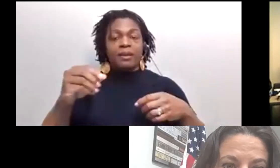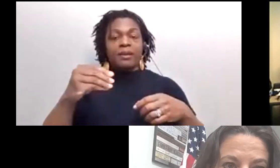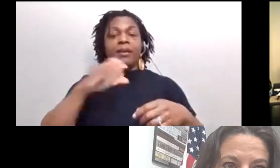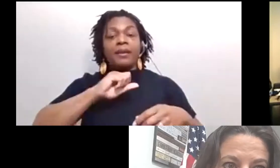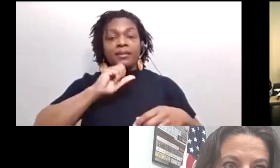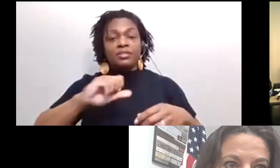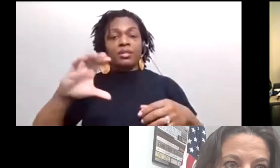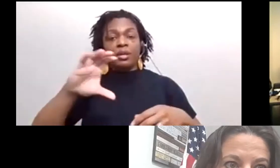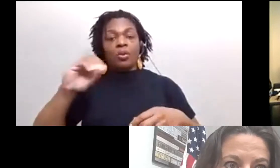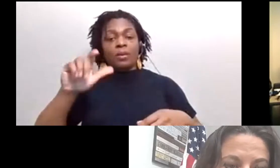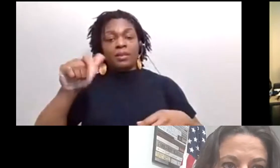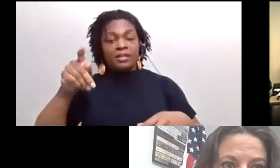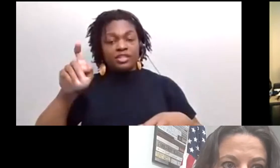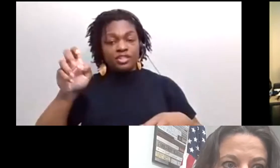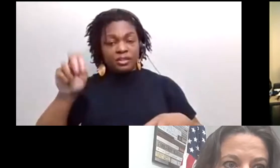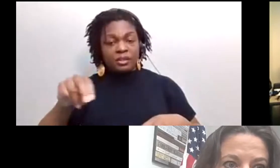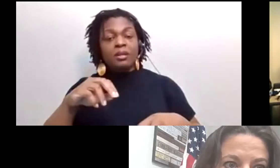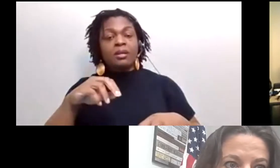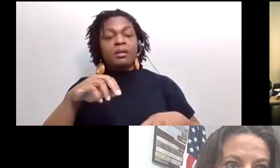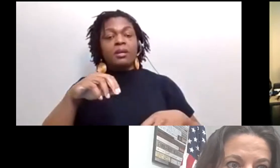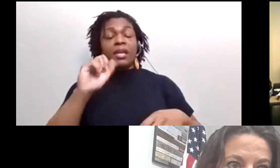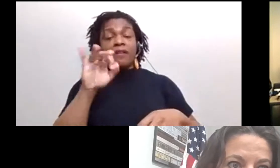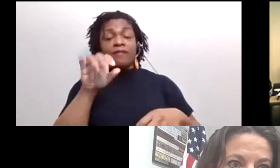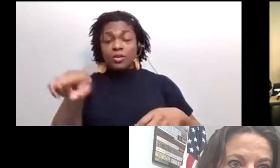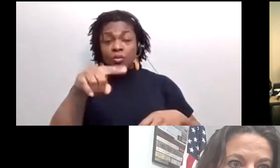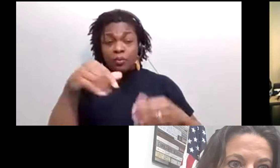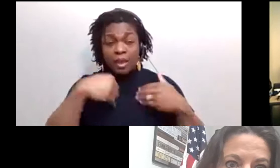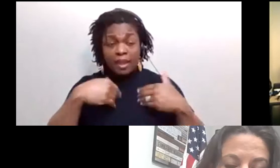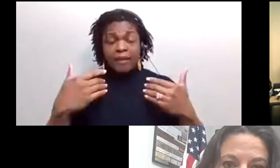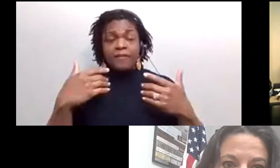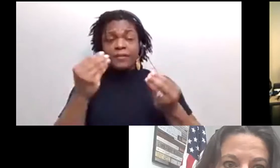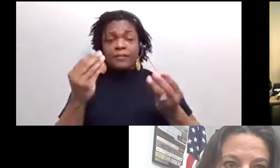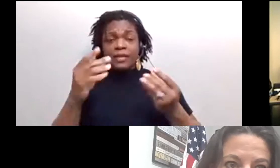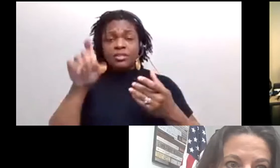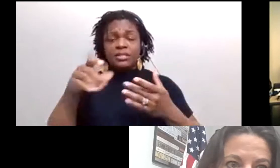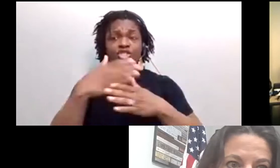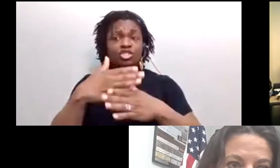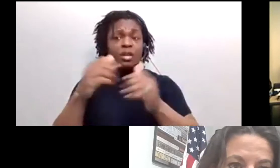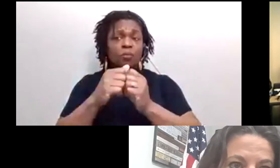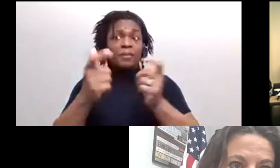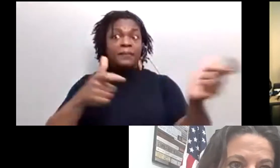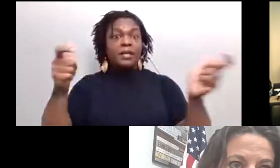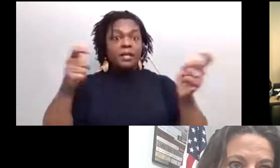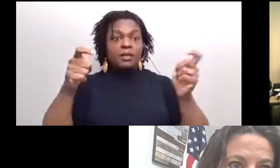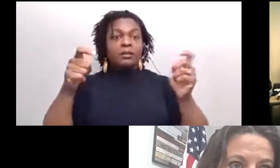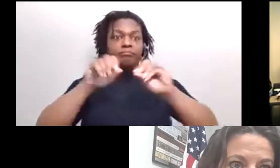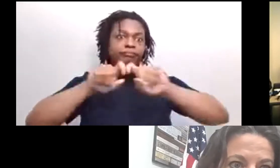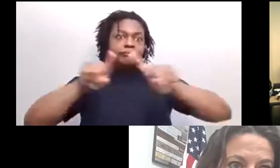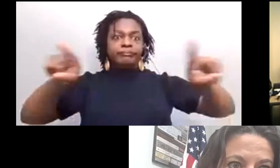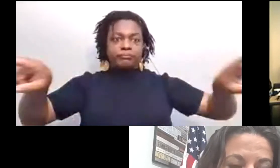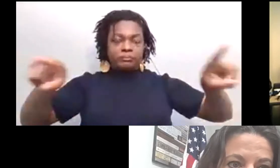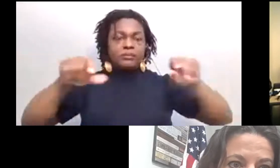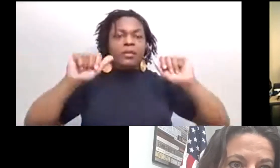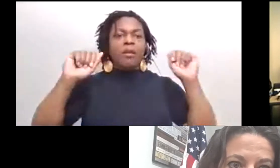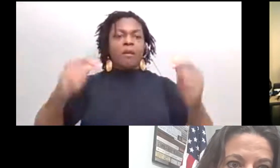have information that we need to share with large groups, all of you guys that are on our